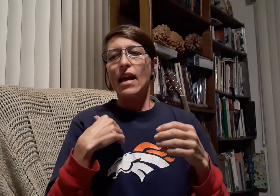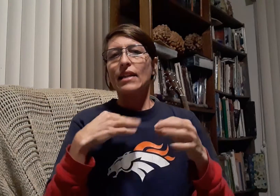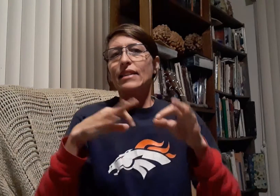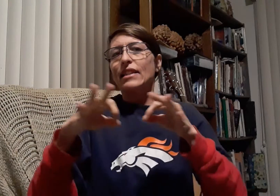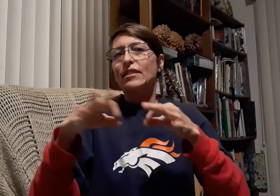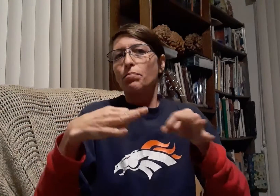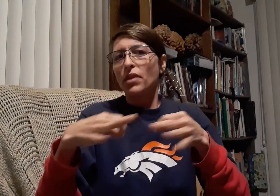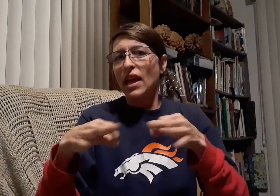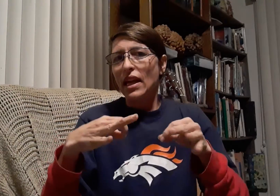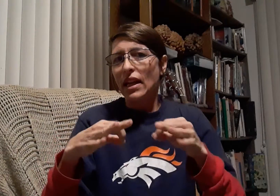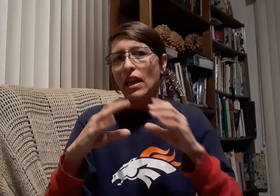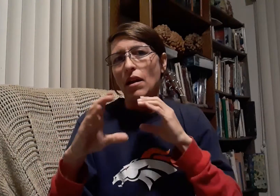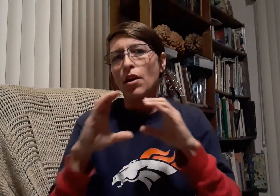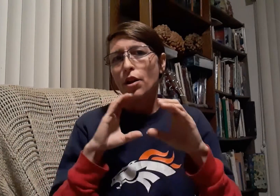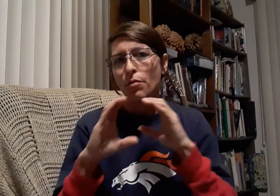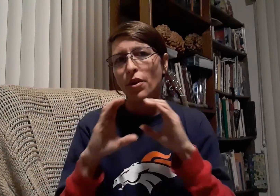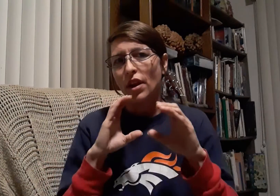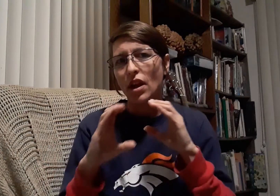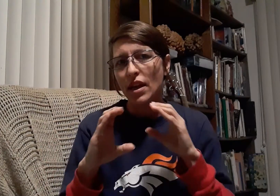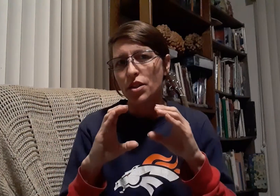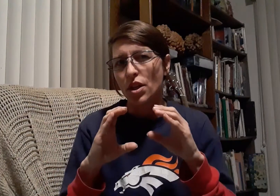is explaining communication.